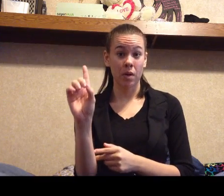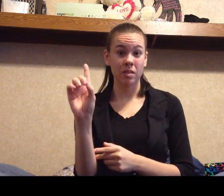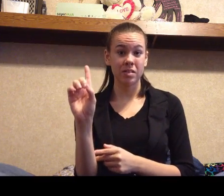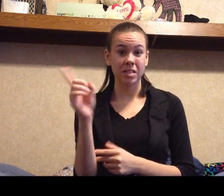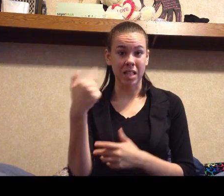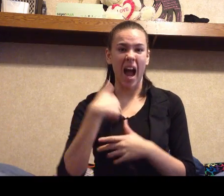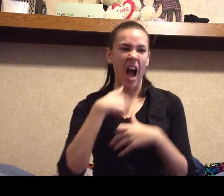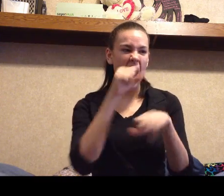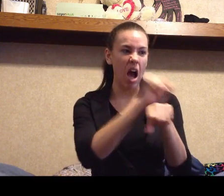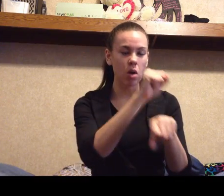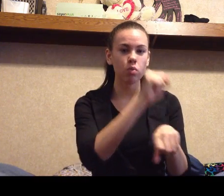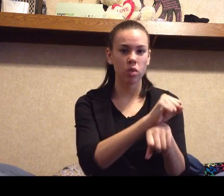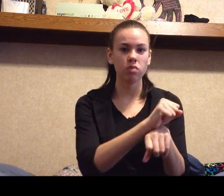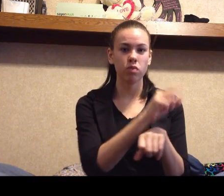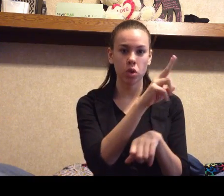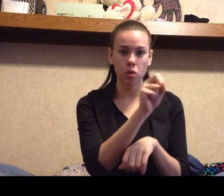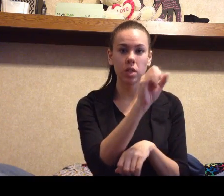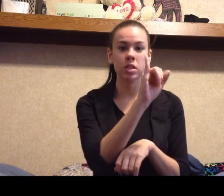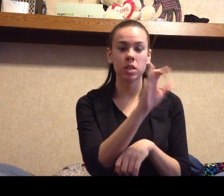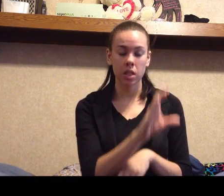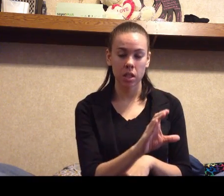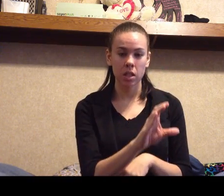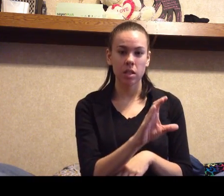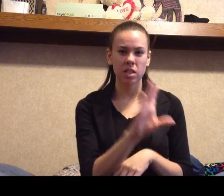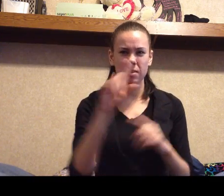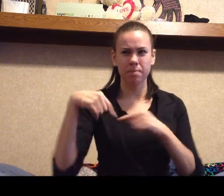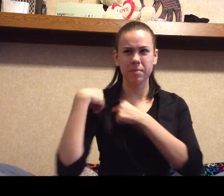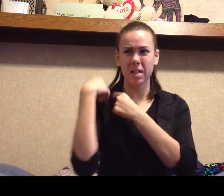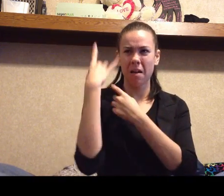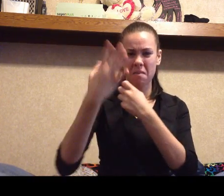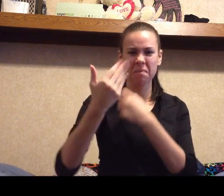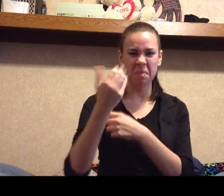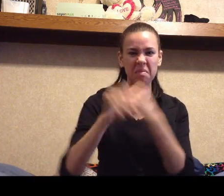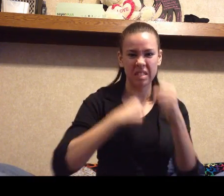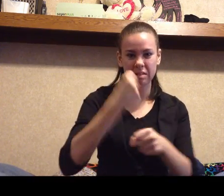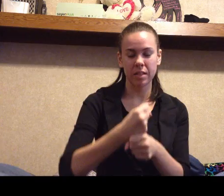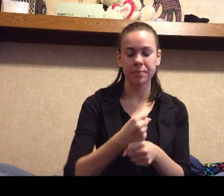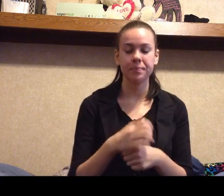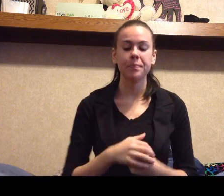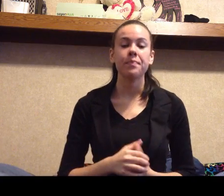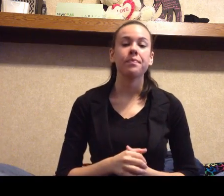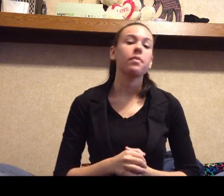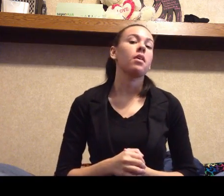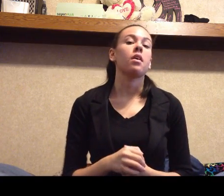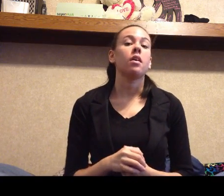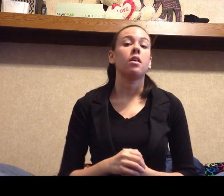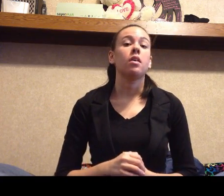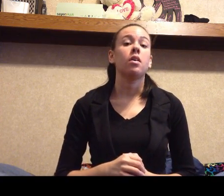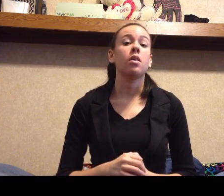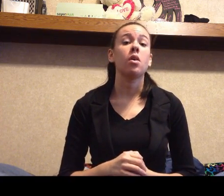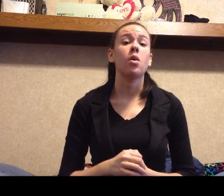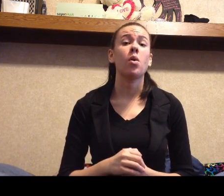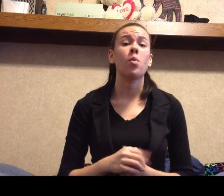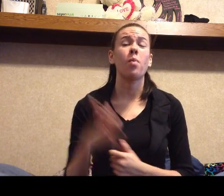working with the department for the last 15 years. When I first began, the department was known as the